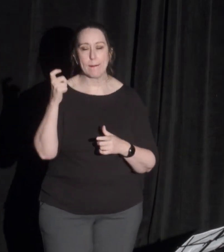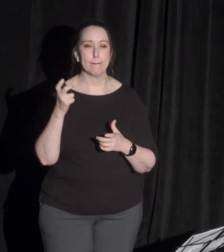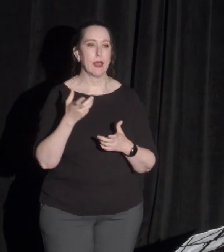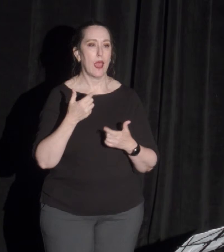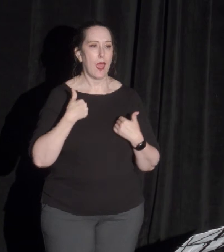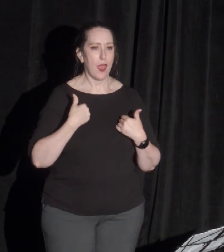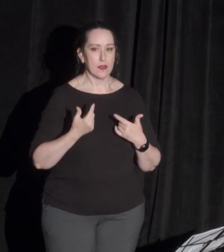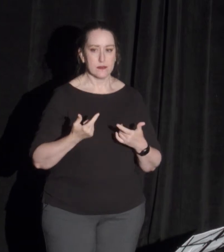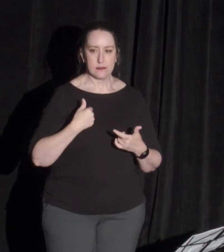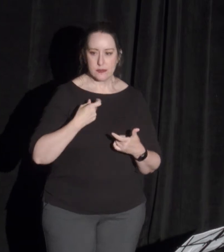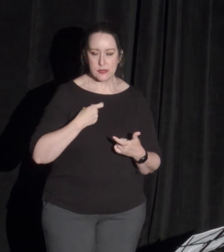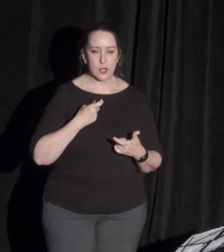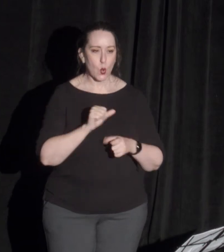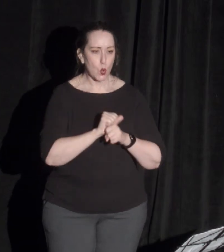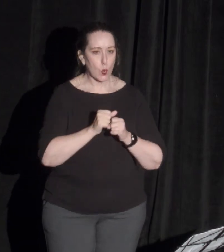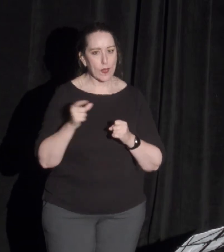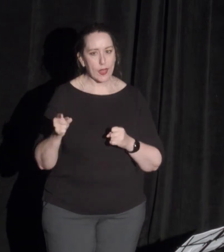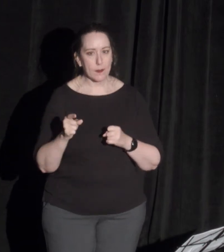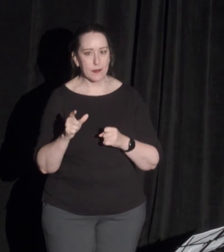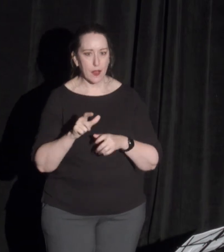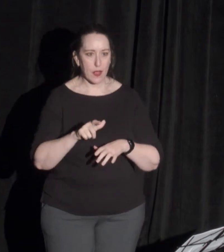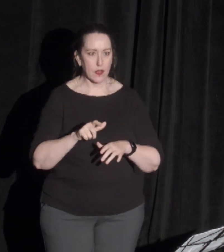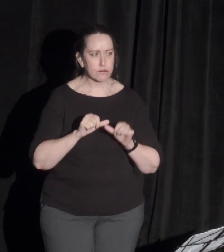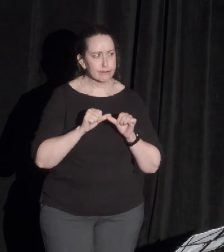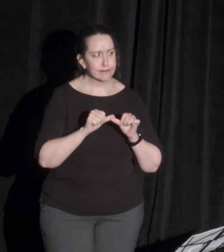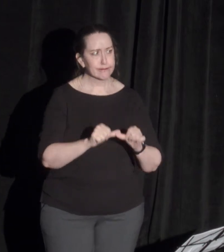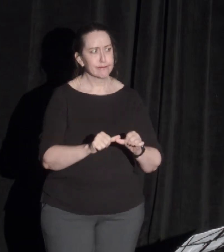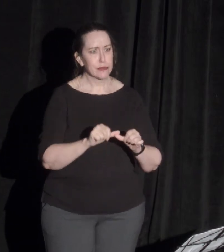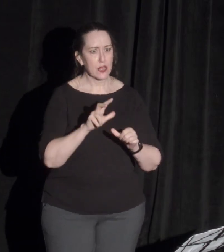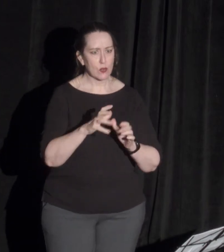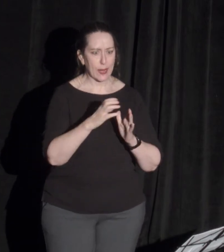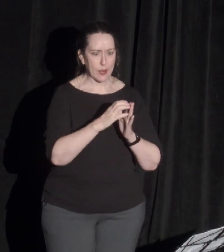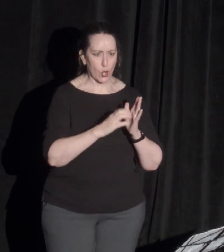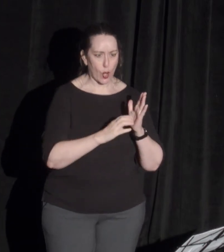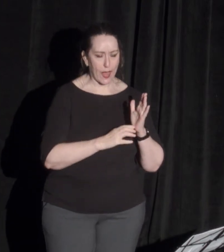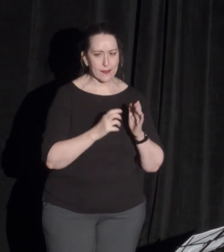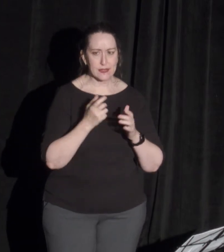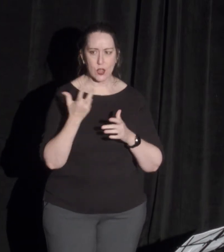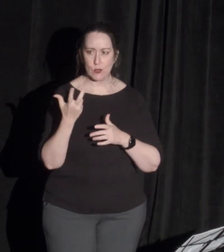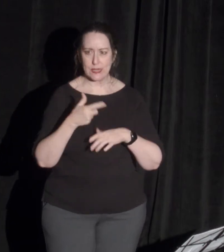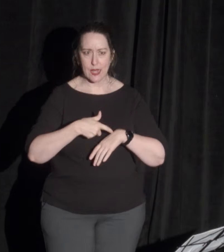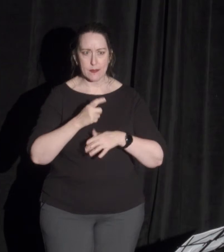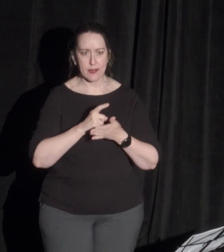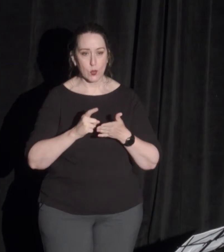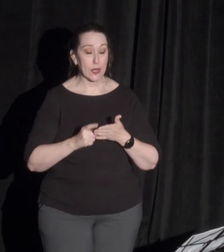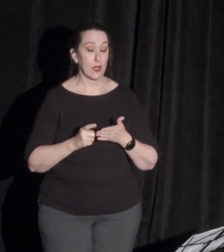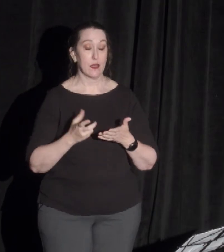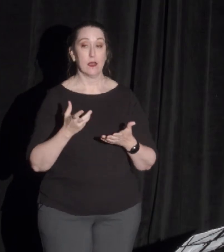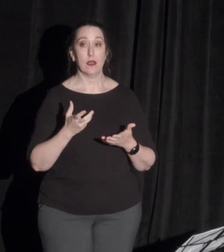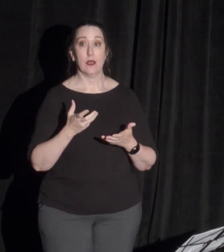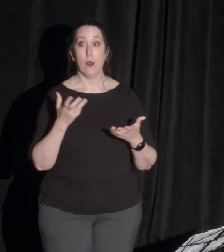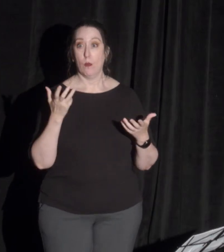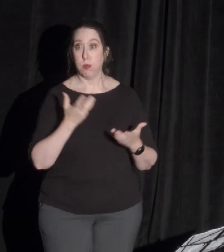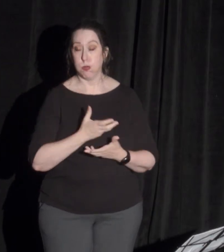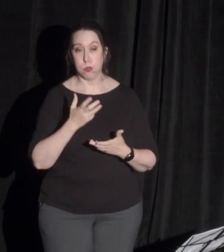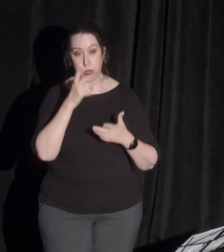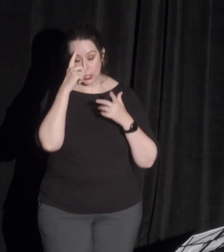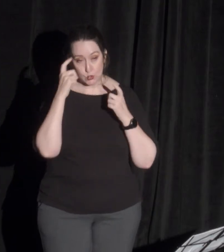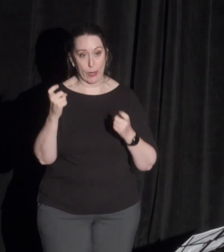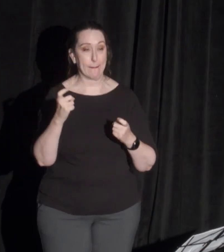me if I would work with him at a length of roughly 3 paragraphs 3 times a week was an absolute dream.